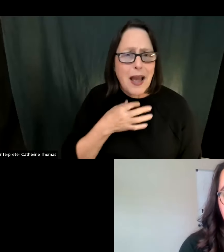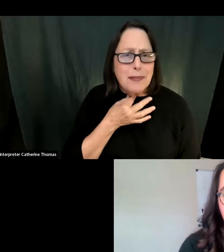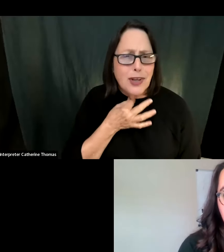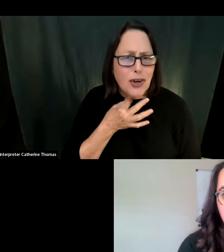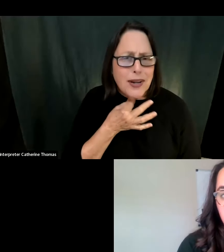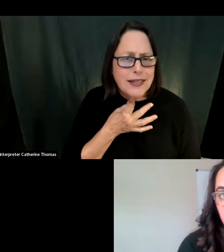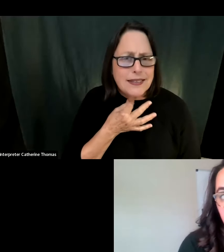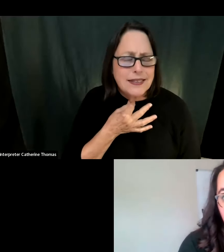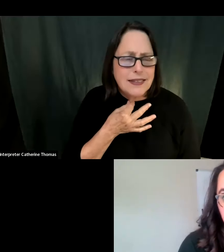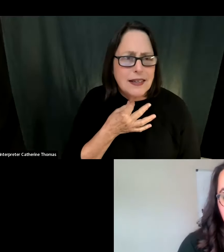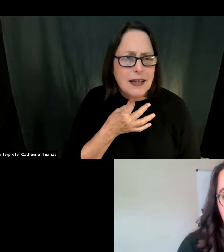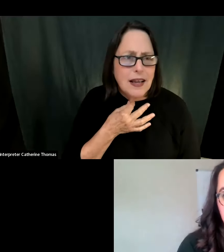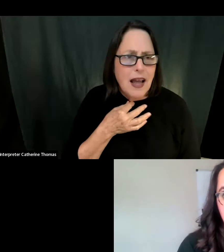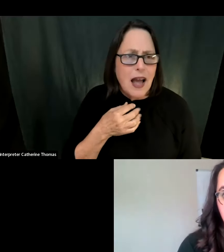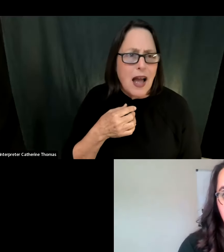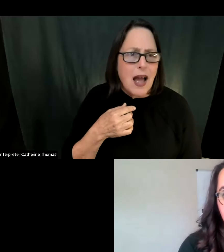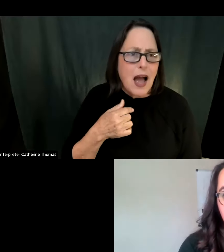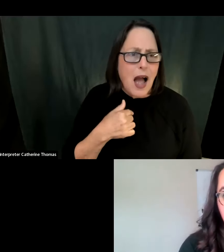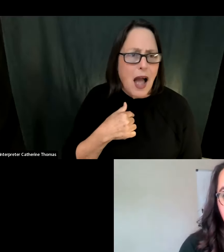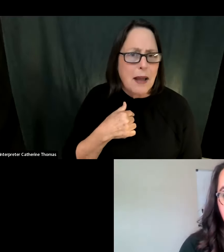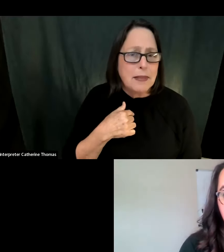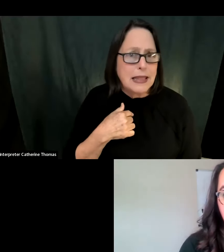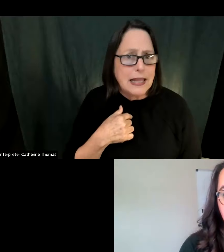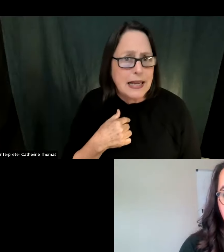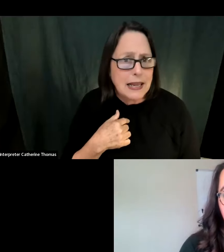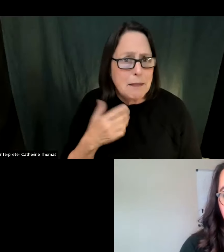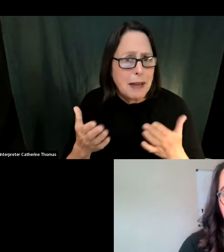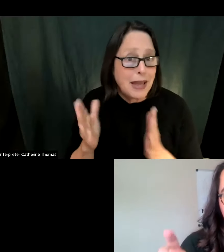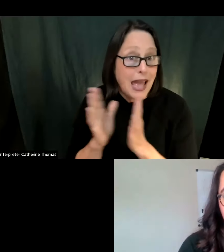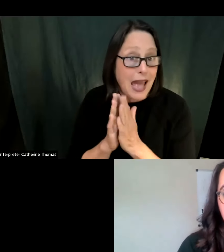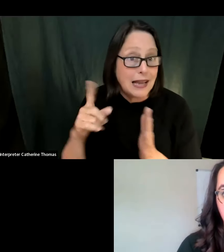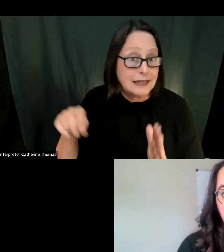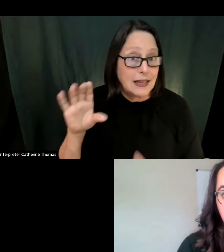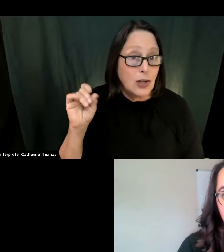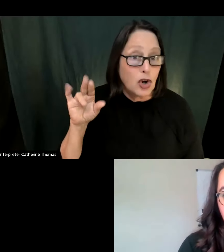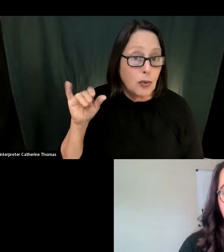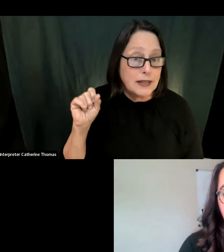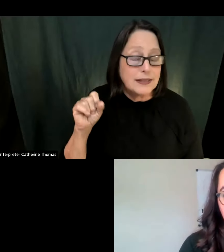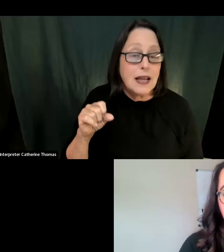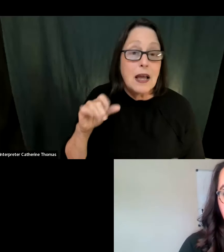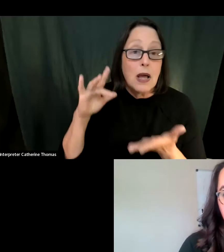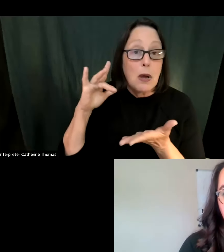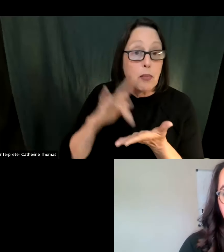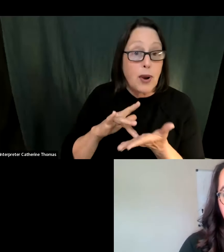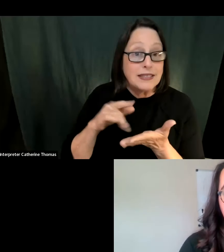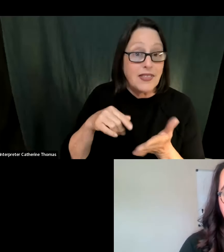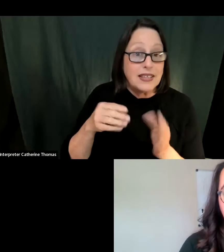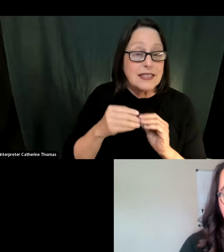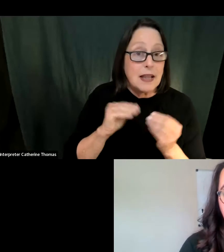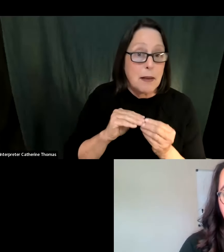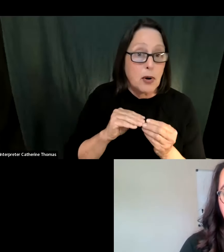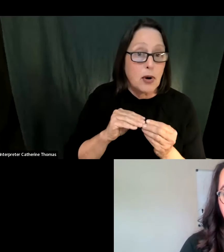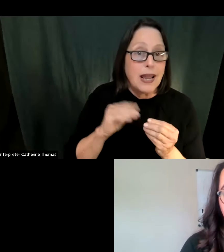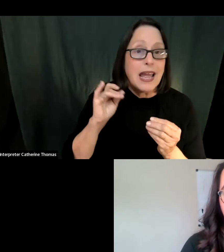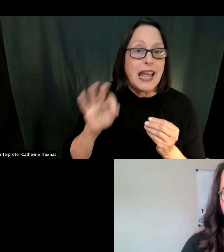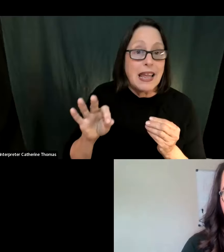toward an ask of the CRIS committee that we consider a press this number if the person in crisis you're calling about is under